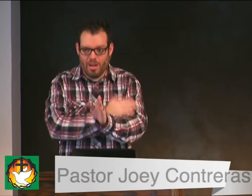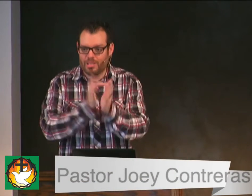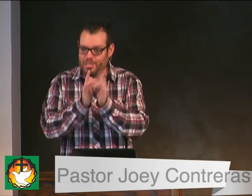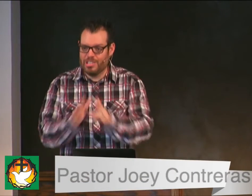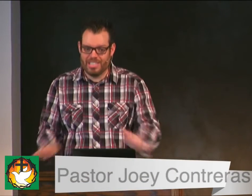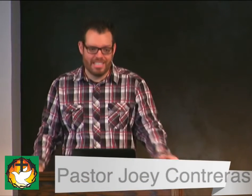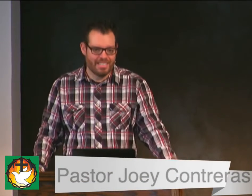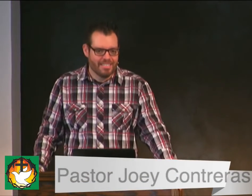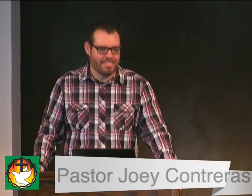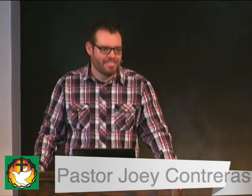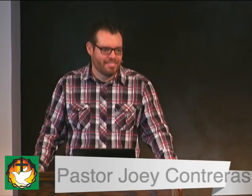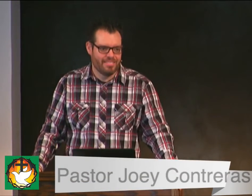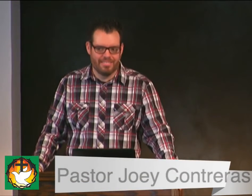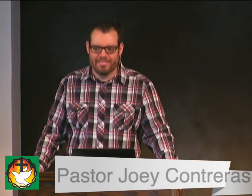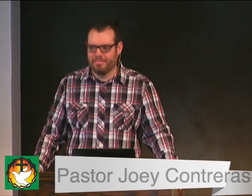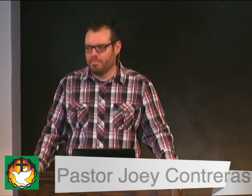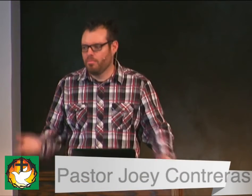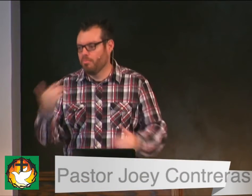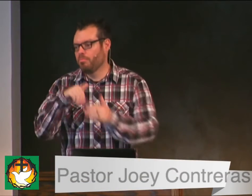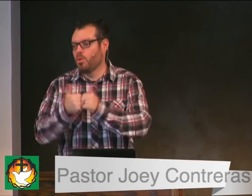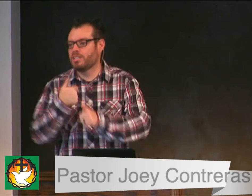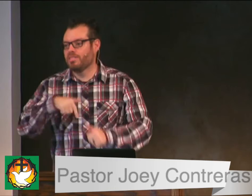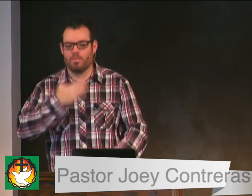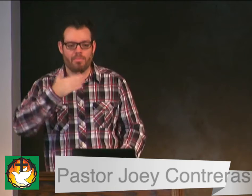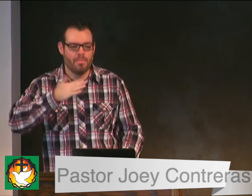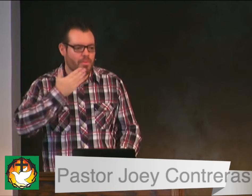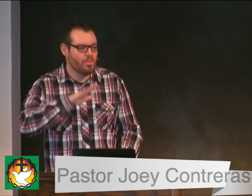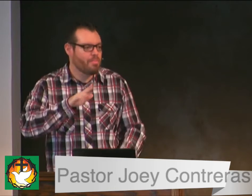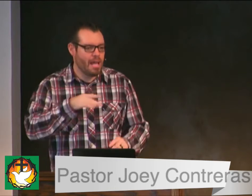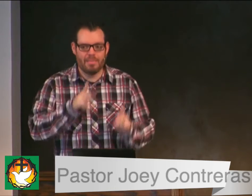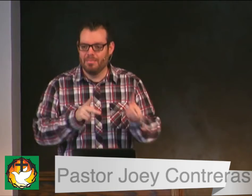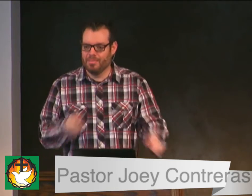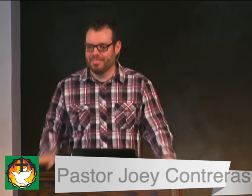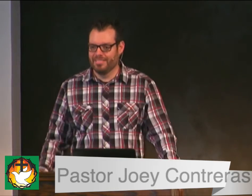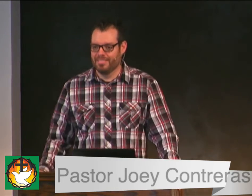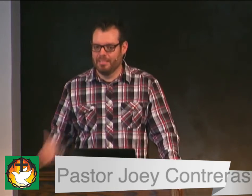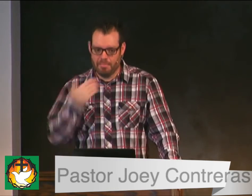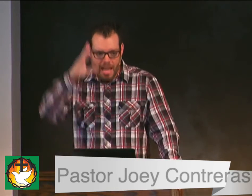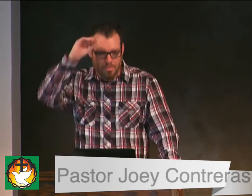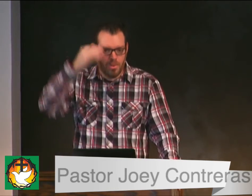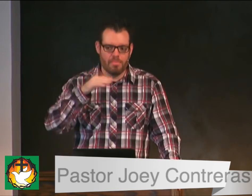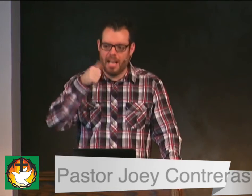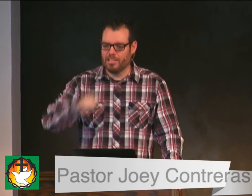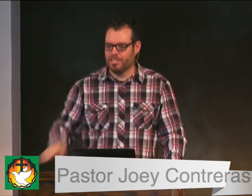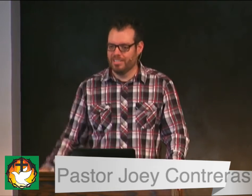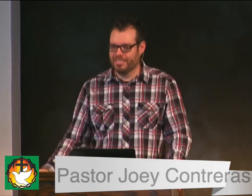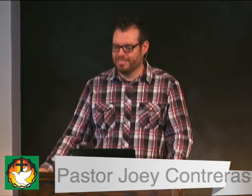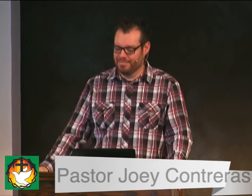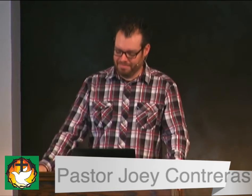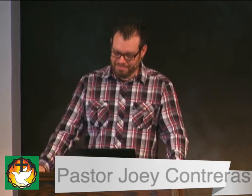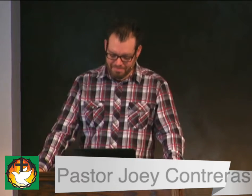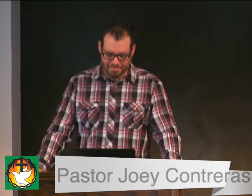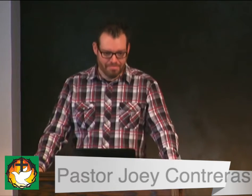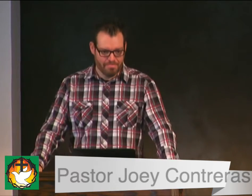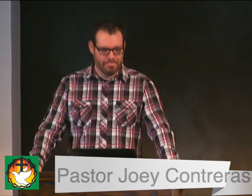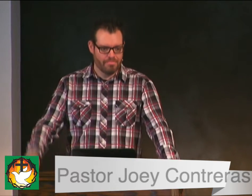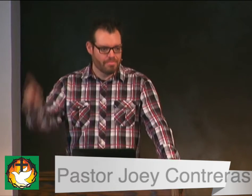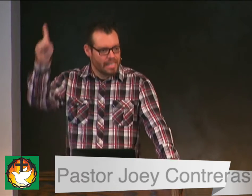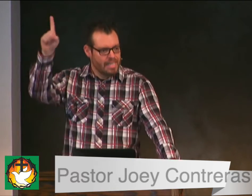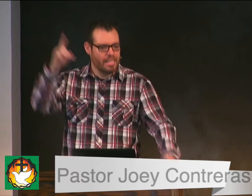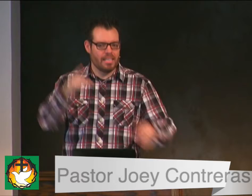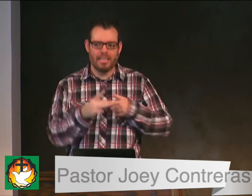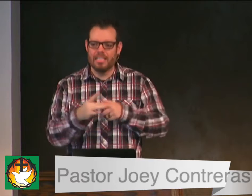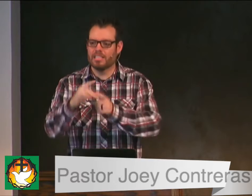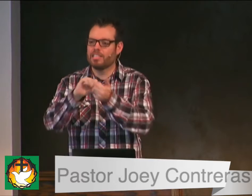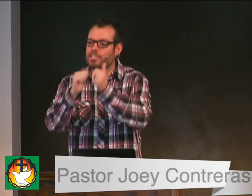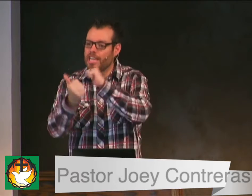Before I was a Christian, most of us were bad people, bad boys, bad girls.